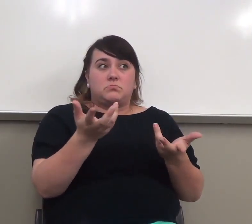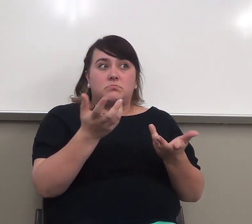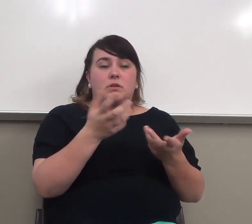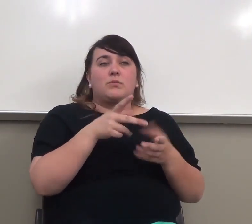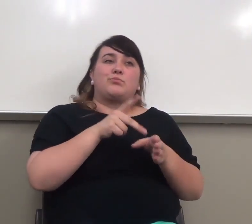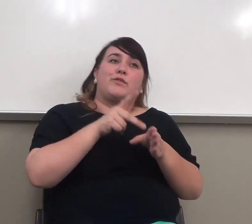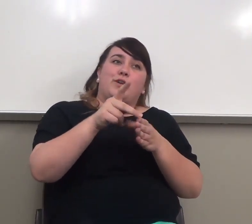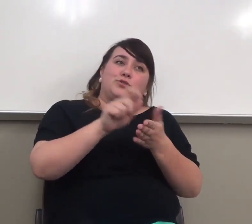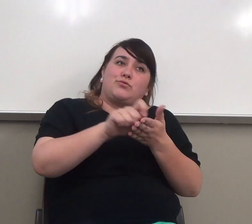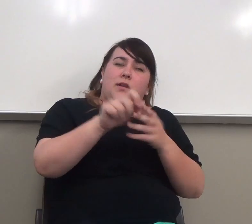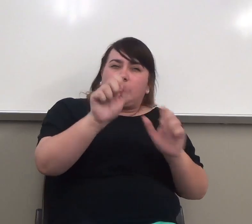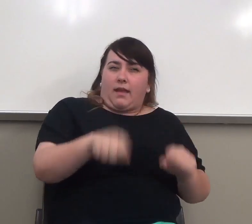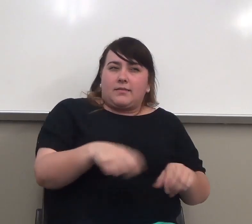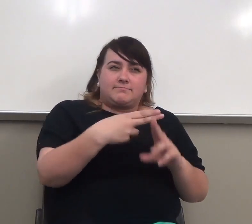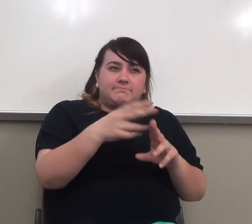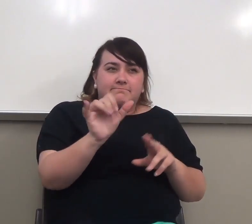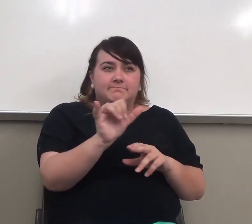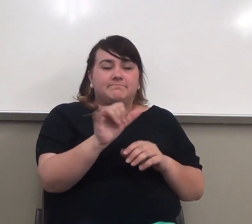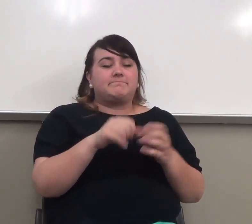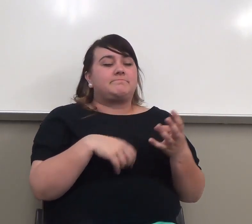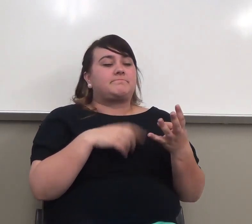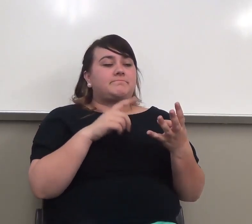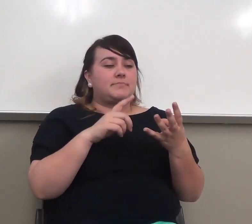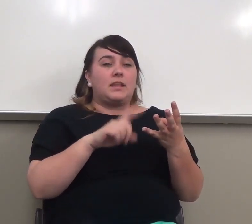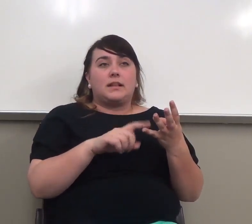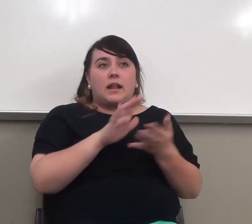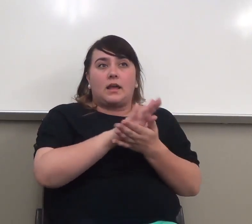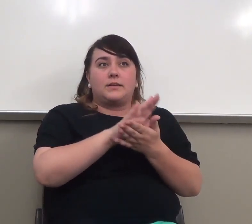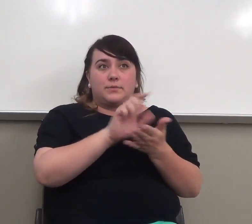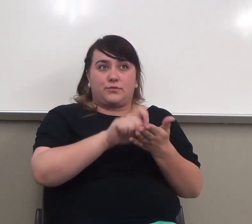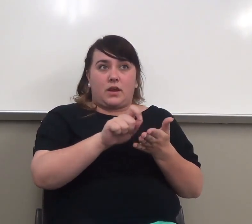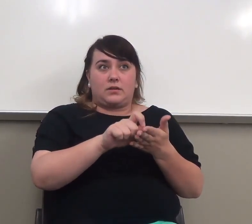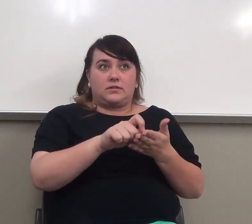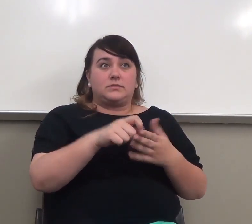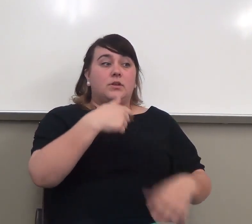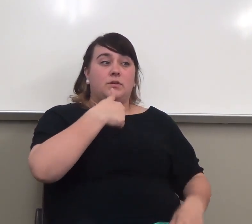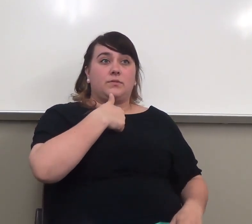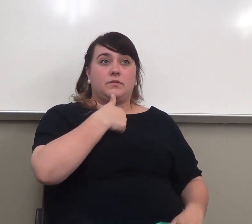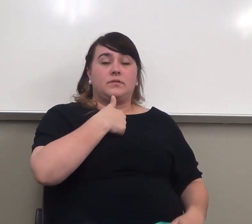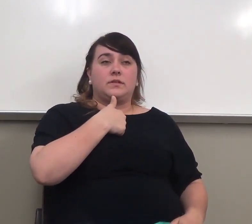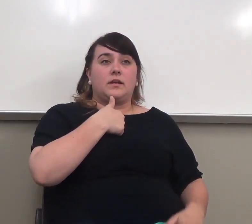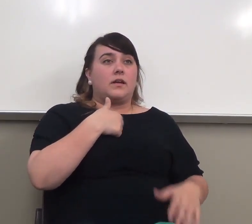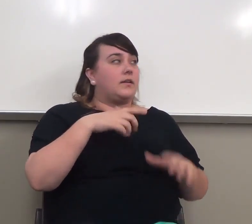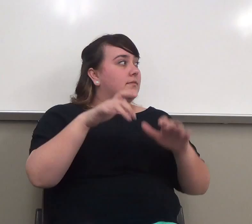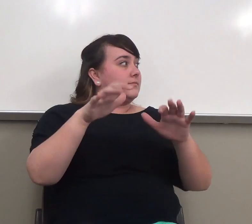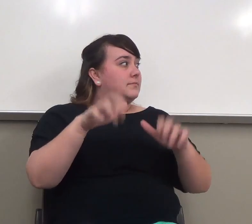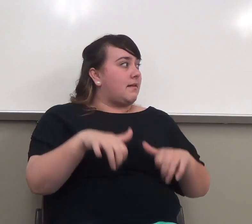at some point turns into creative writing or into academic writing. And then there's business writing,